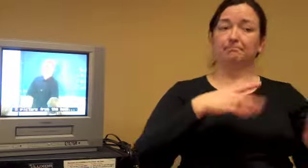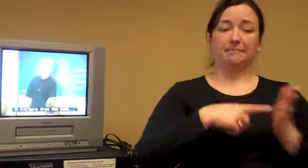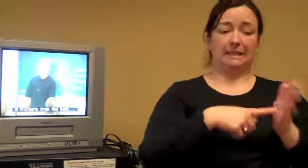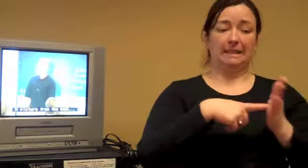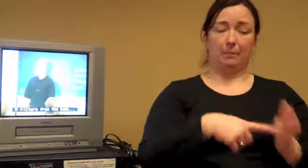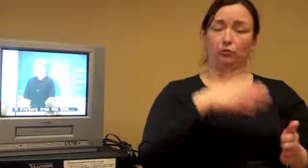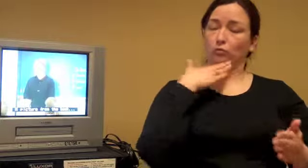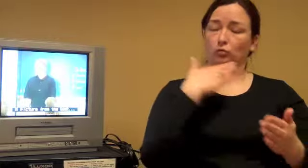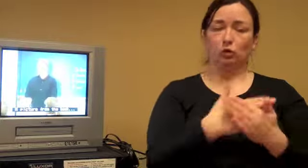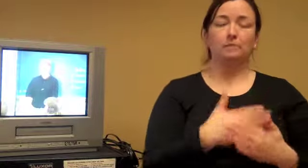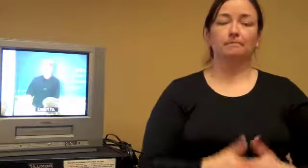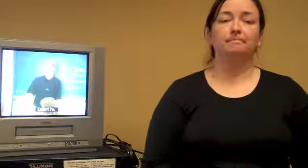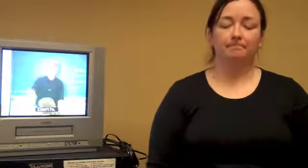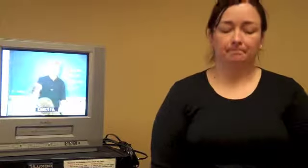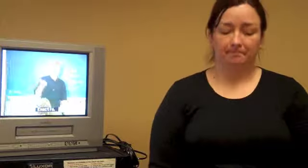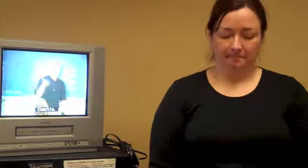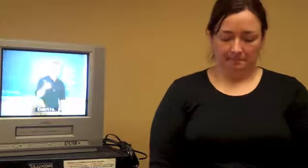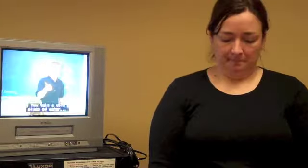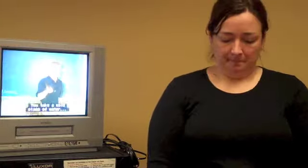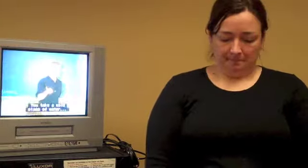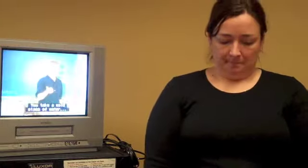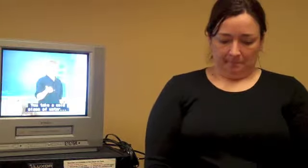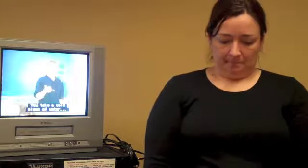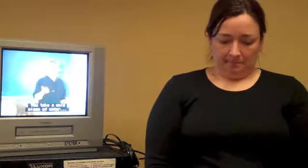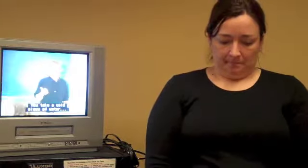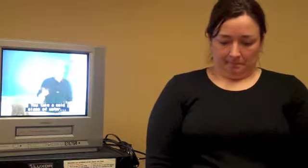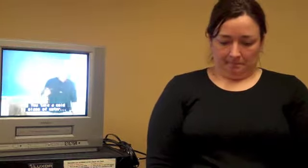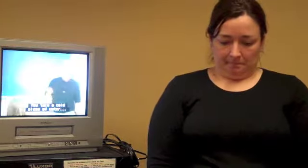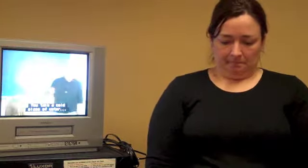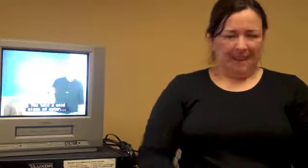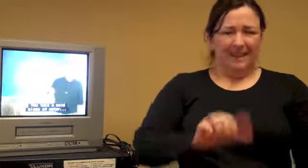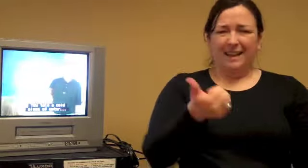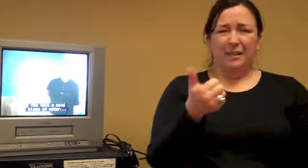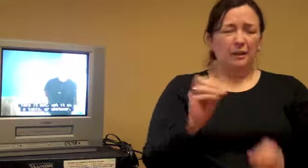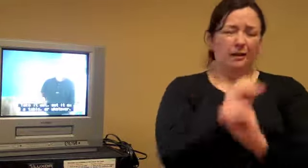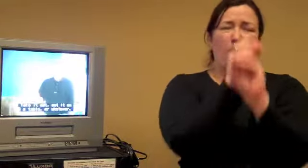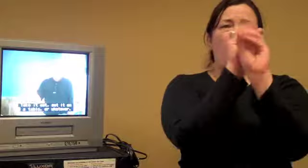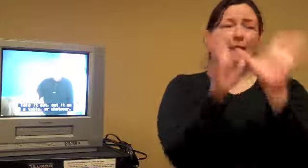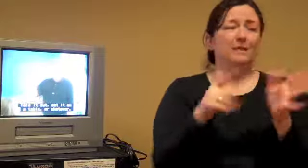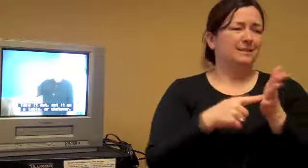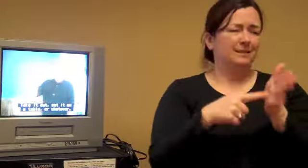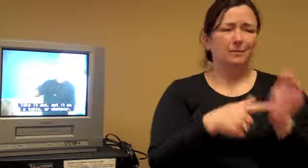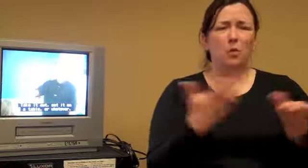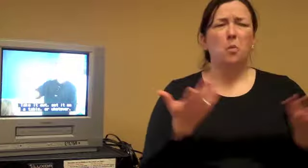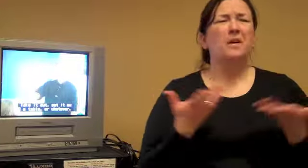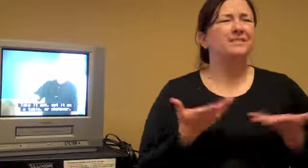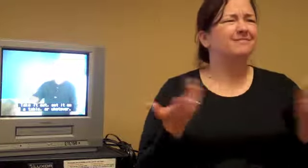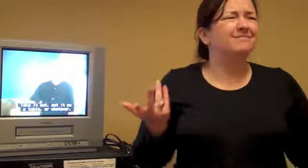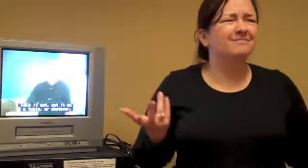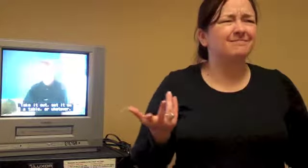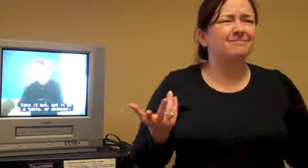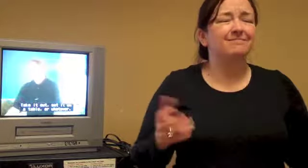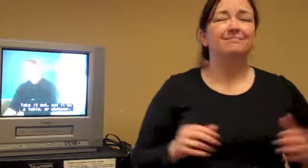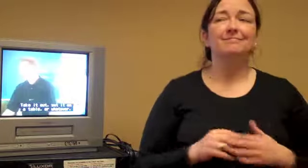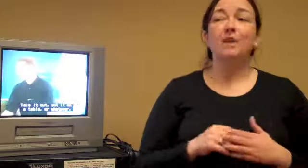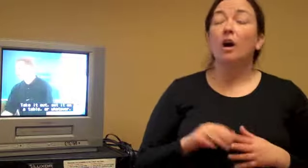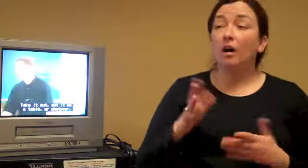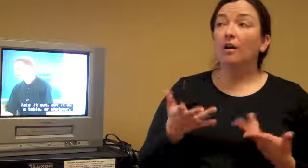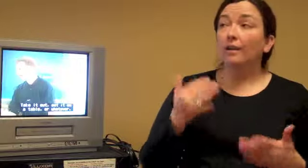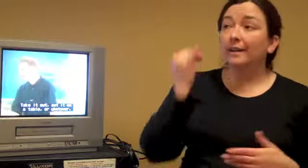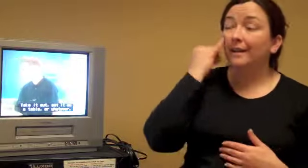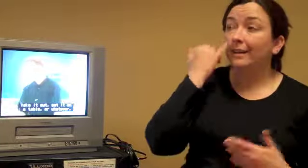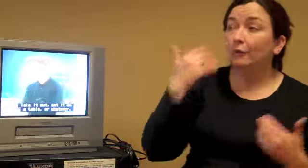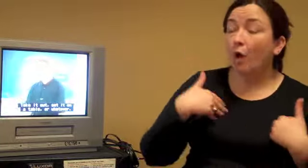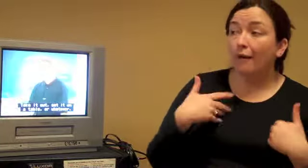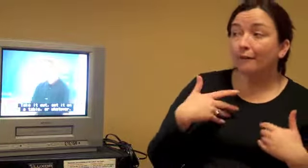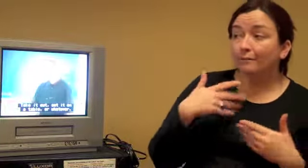A picture from a book. Exactly. You take a cold glass of water, take it out, set it on